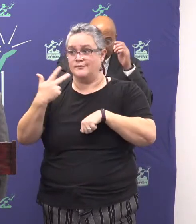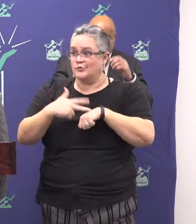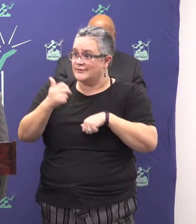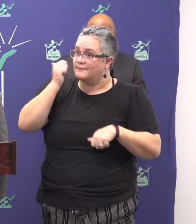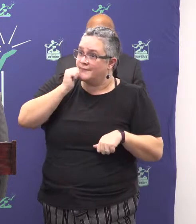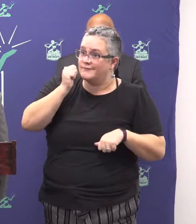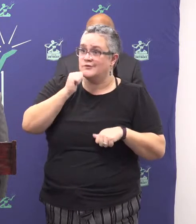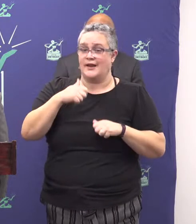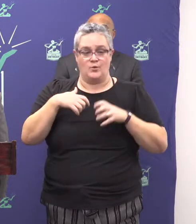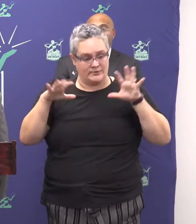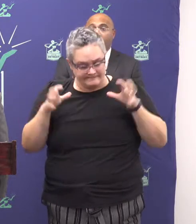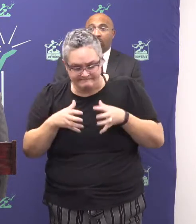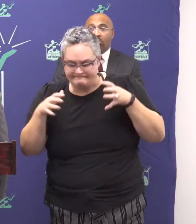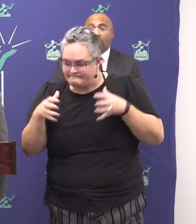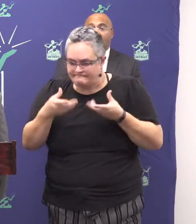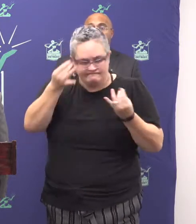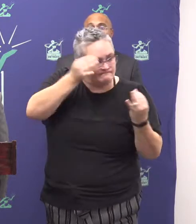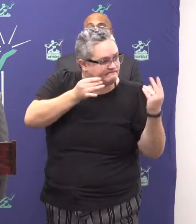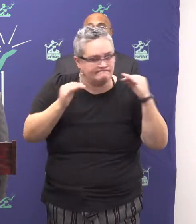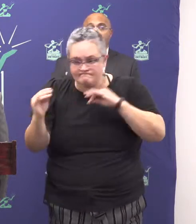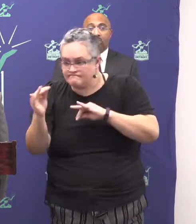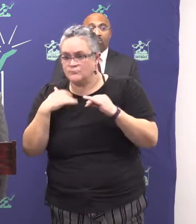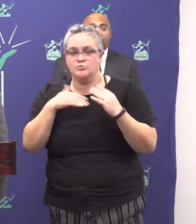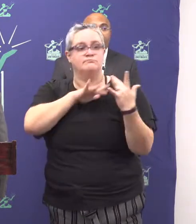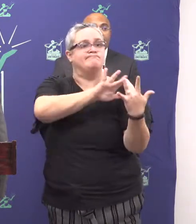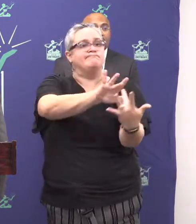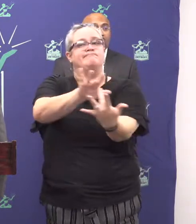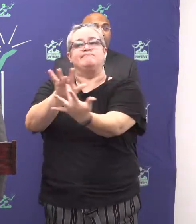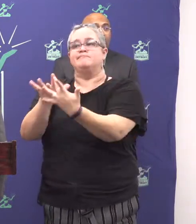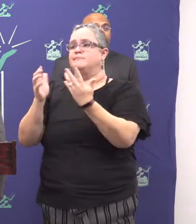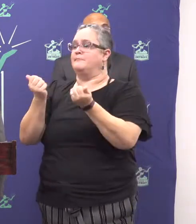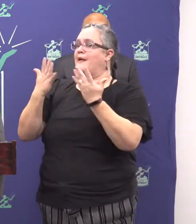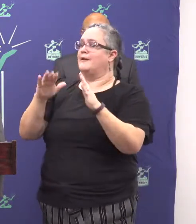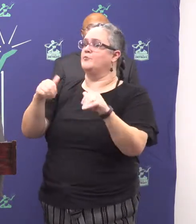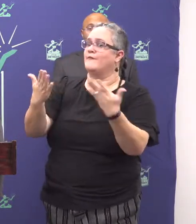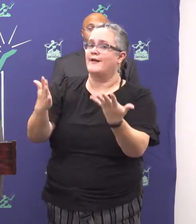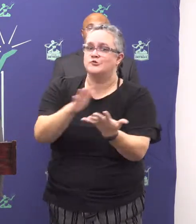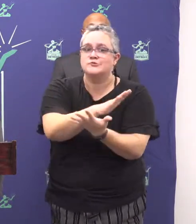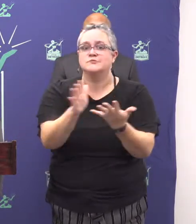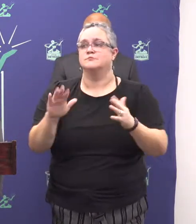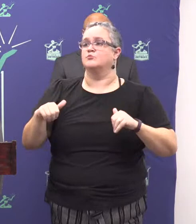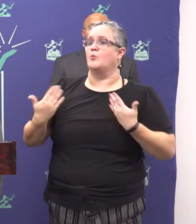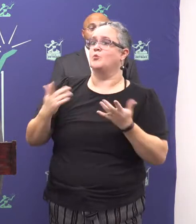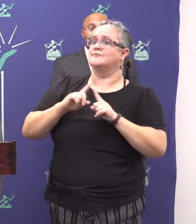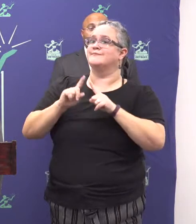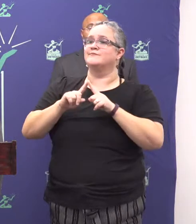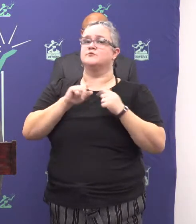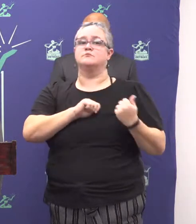We reached out to multiple providers. We proposed different arrangements.